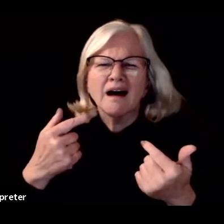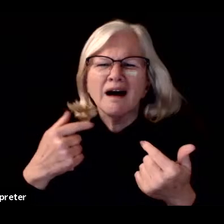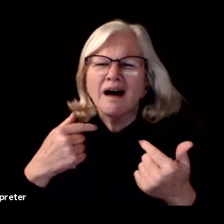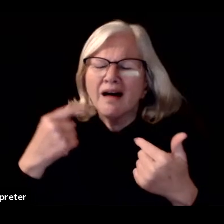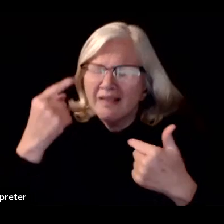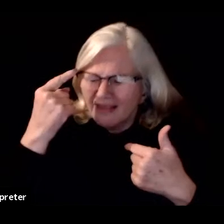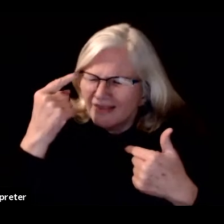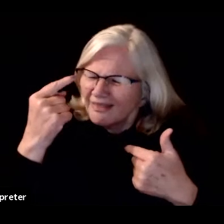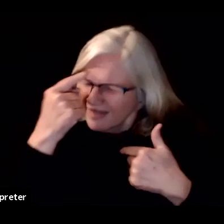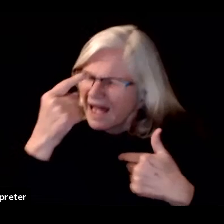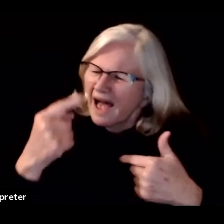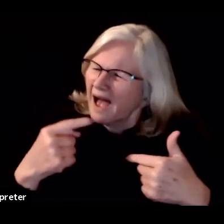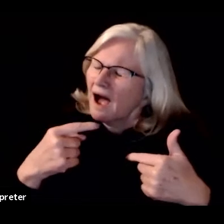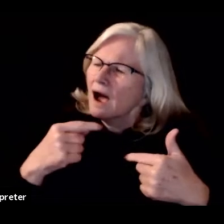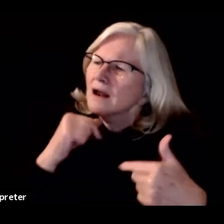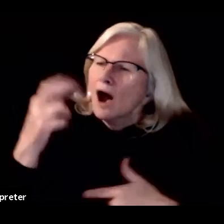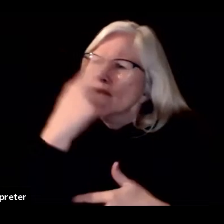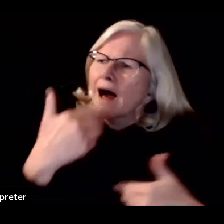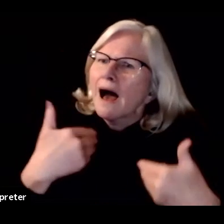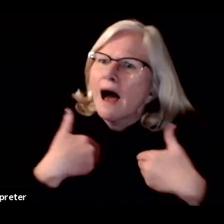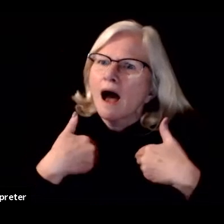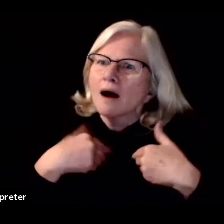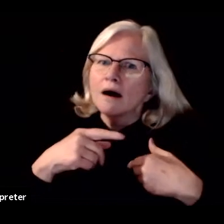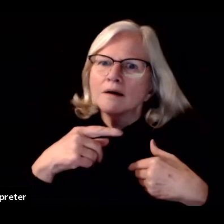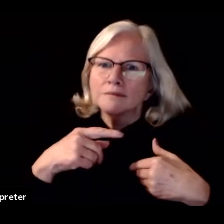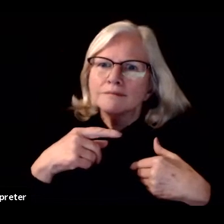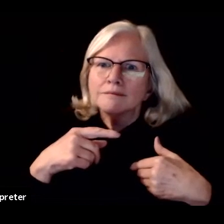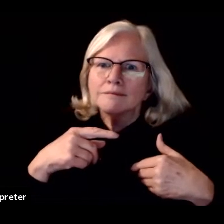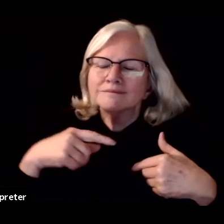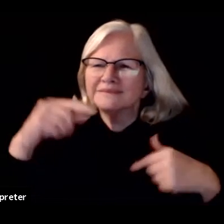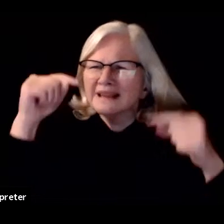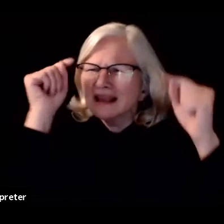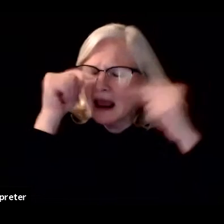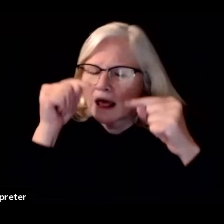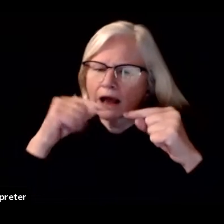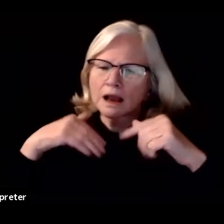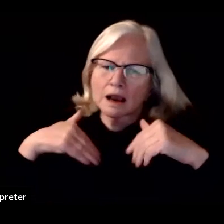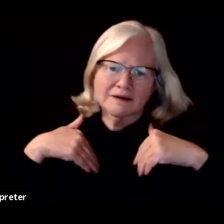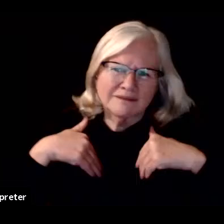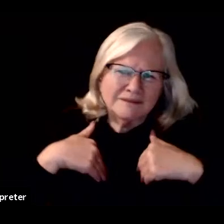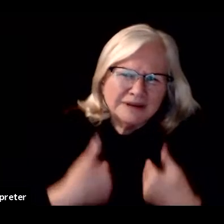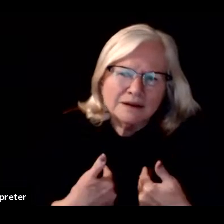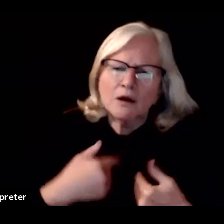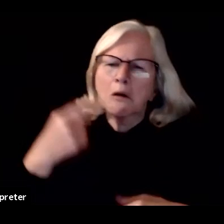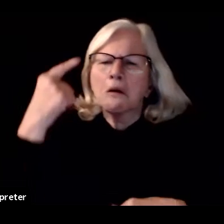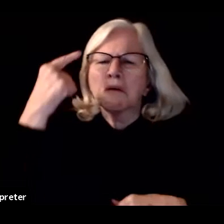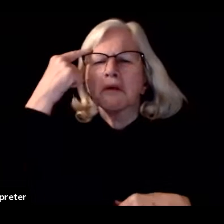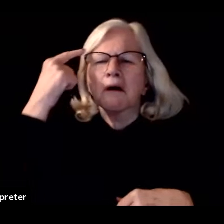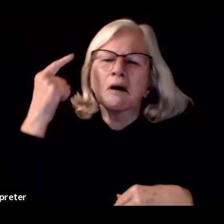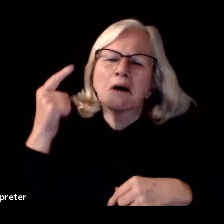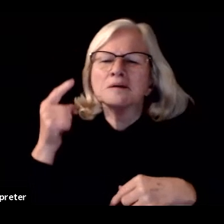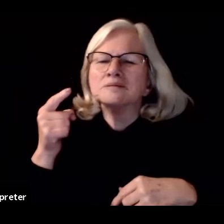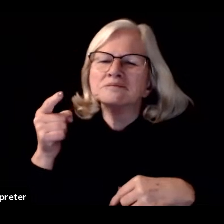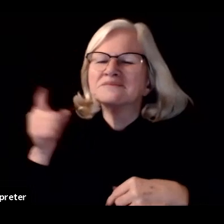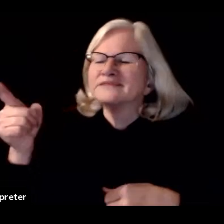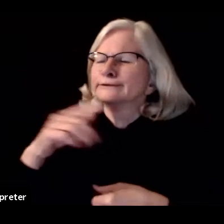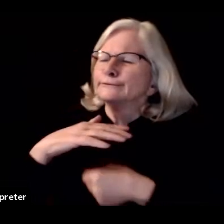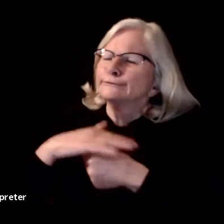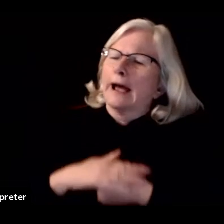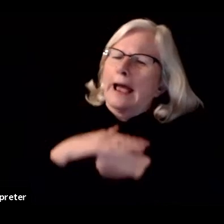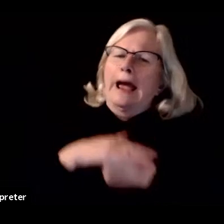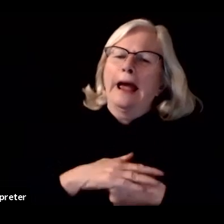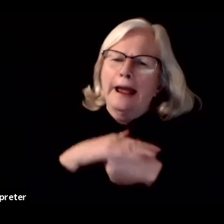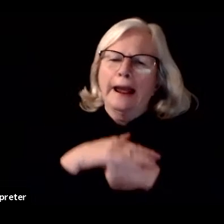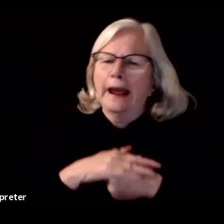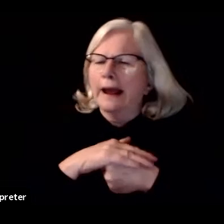achiness and thinking it's just stress or the change in seasons or any number of other things, but really kind of discounting the fact that it could